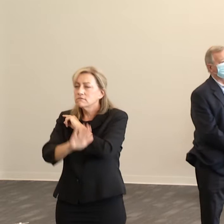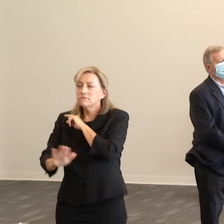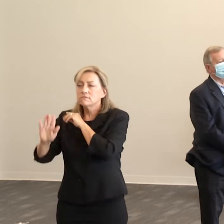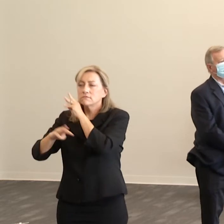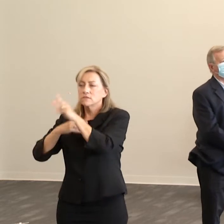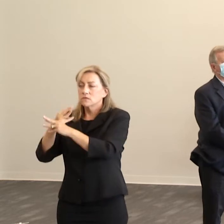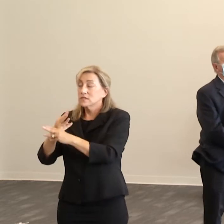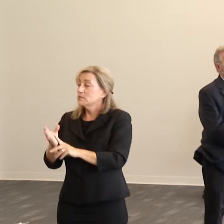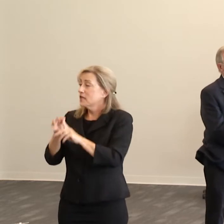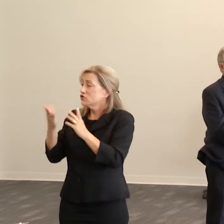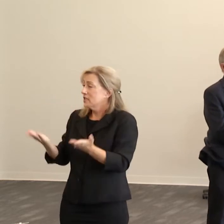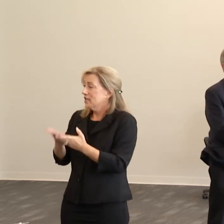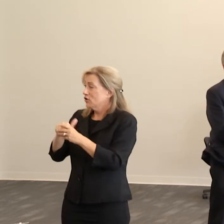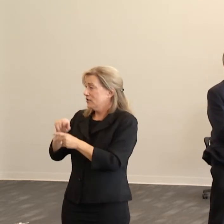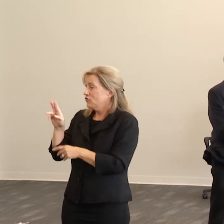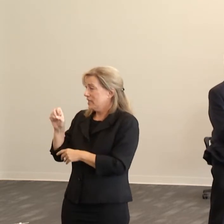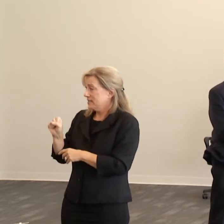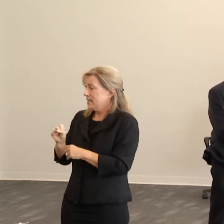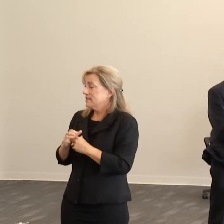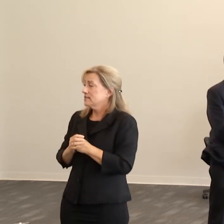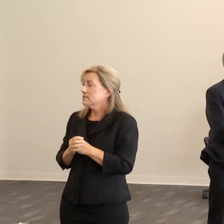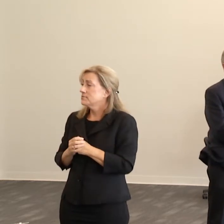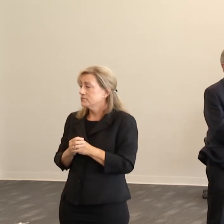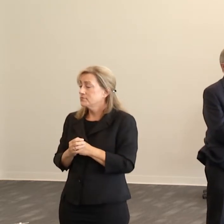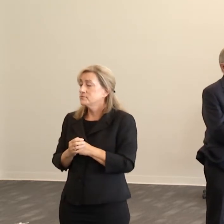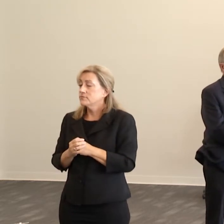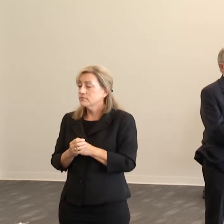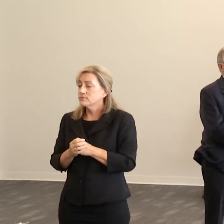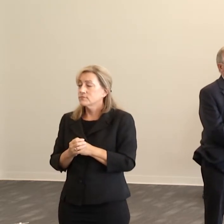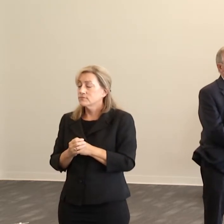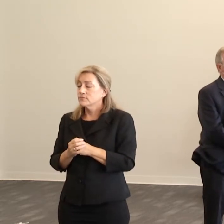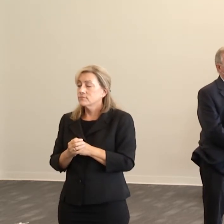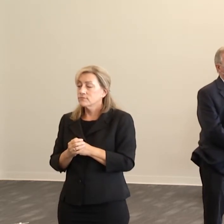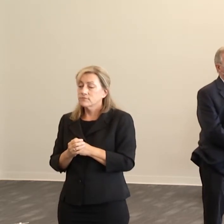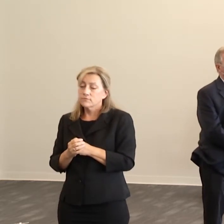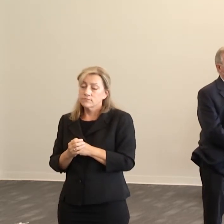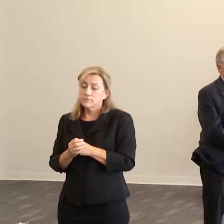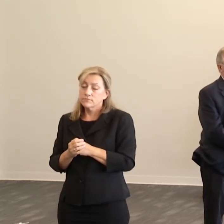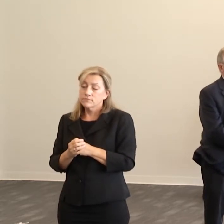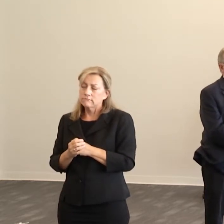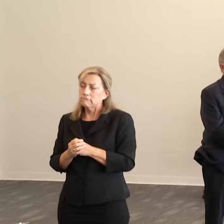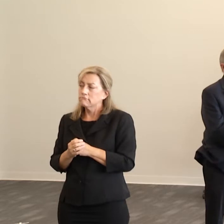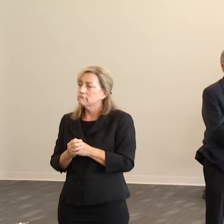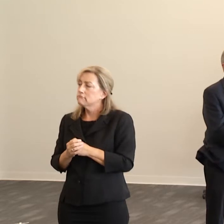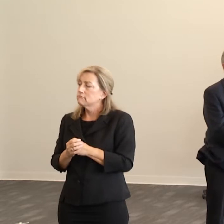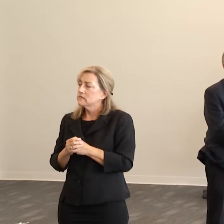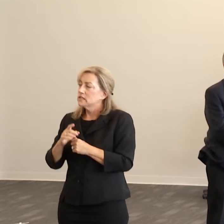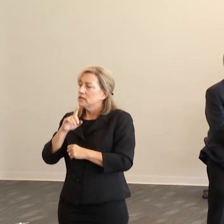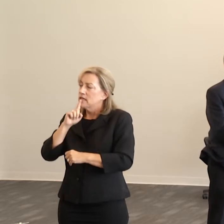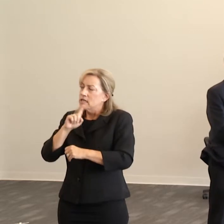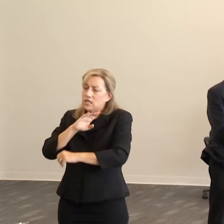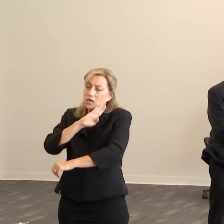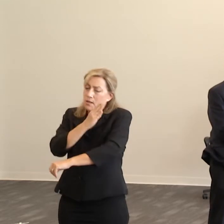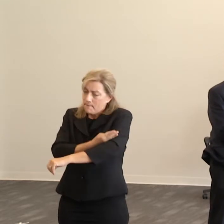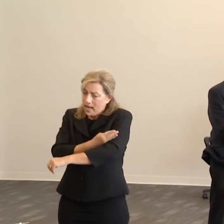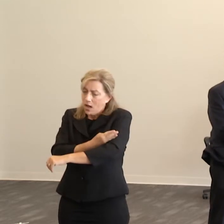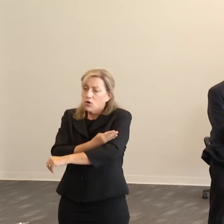U.S., has not lost its power in all these